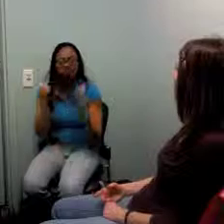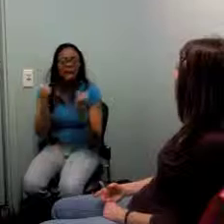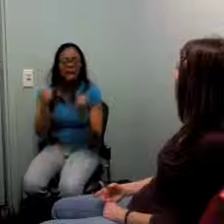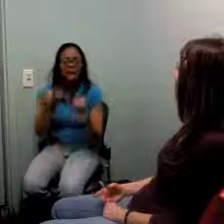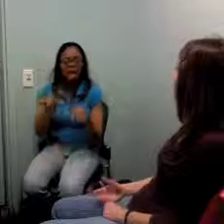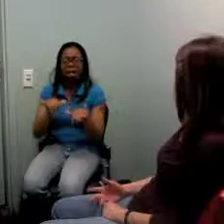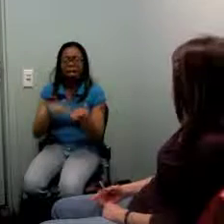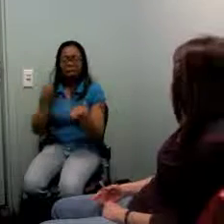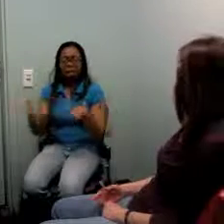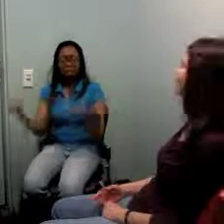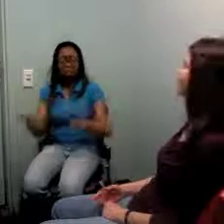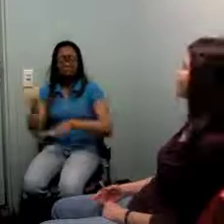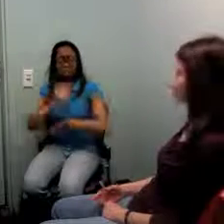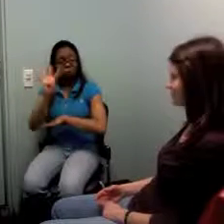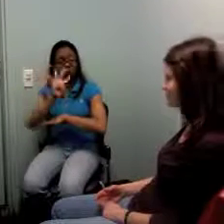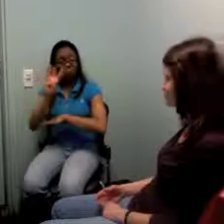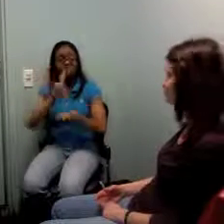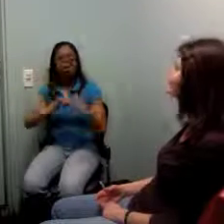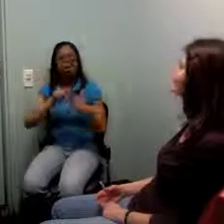4 o'clock and then go home with you guys.